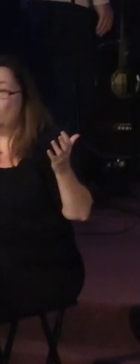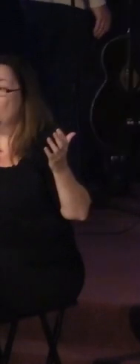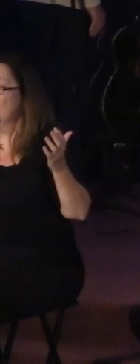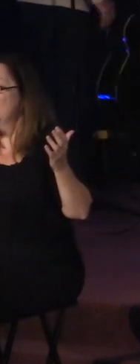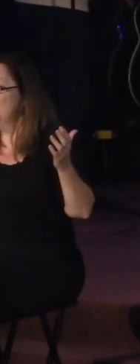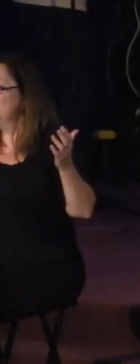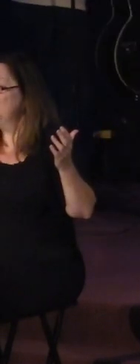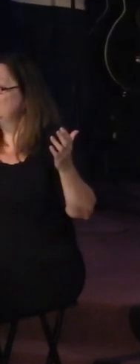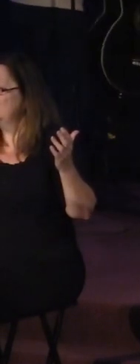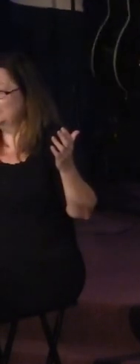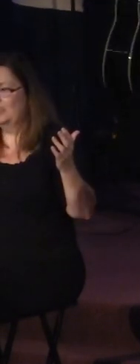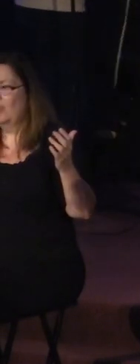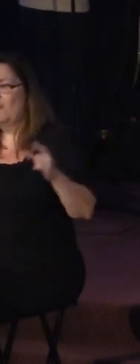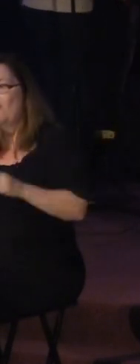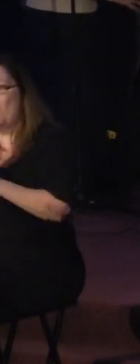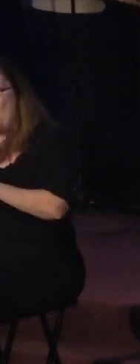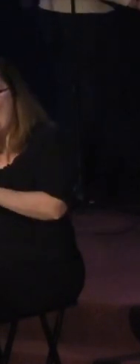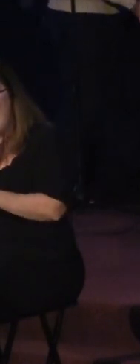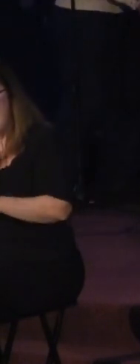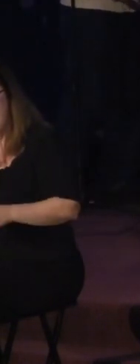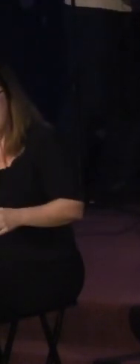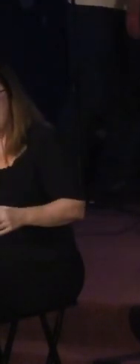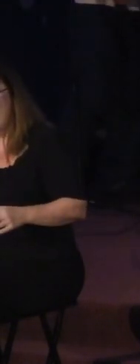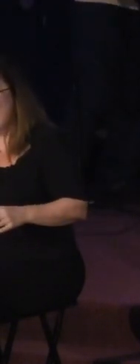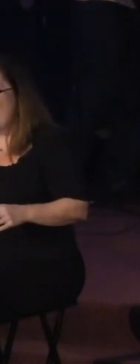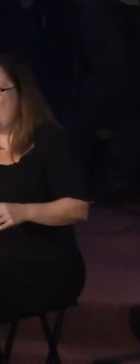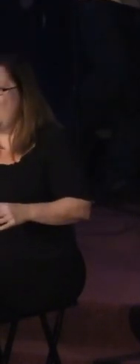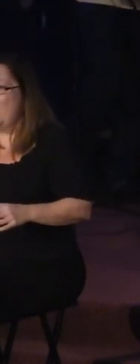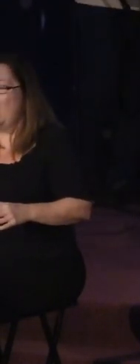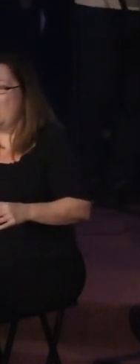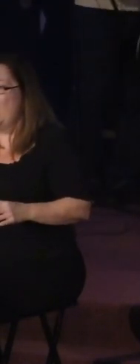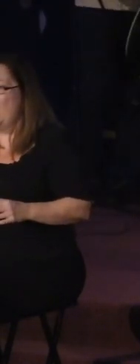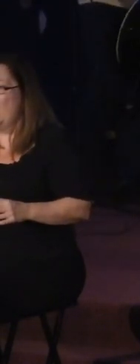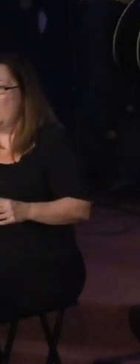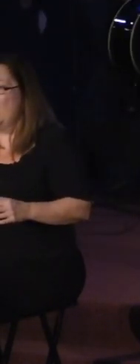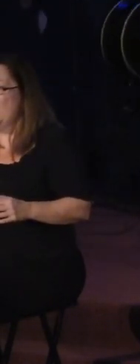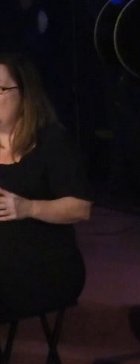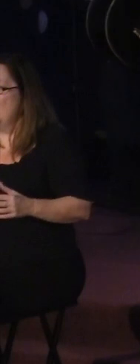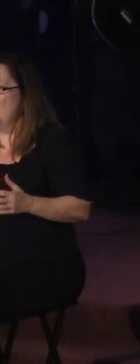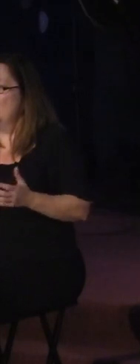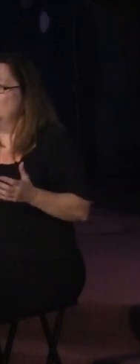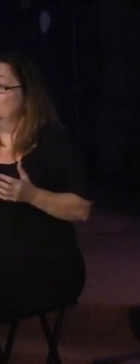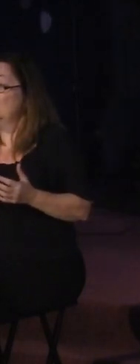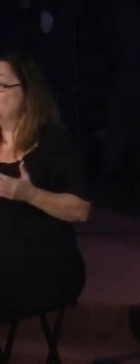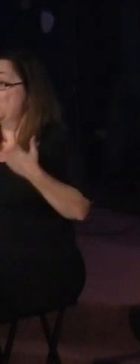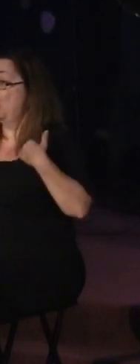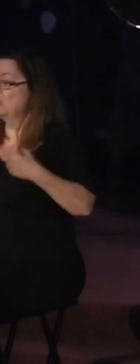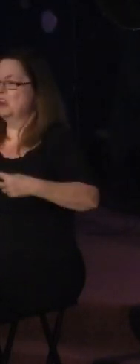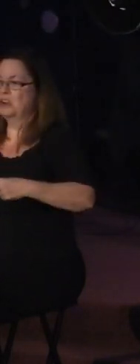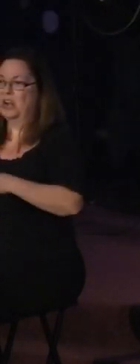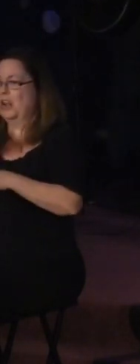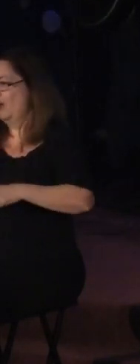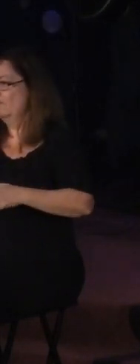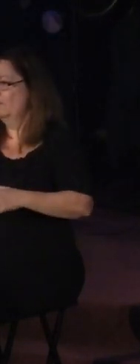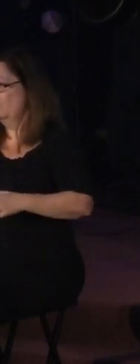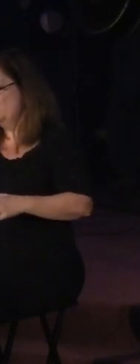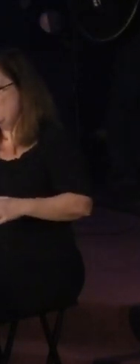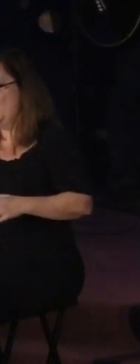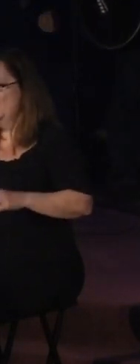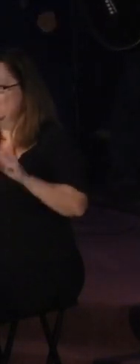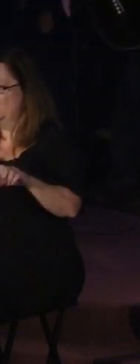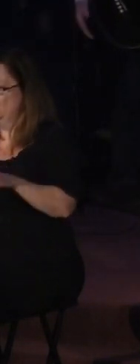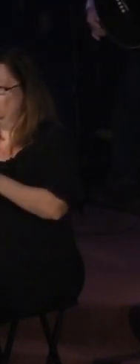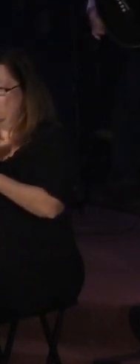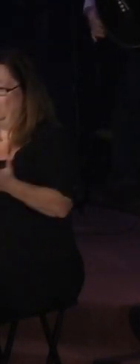Right? A legion? Why, a legion? That you call a legion if you've got some tough guys that are really out there that can